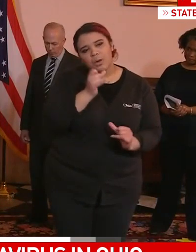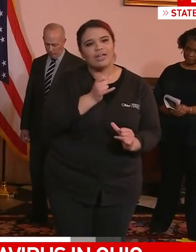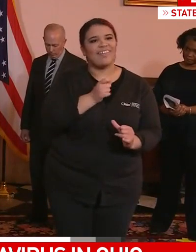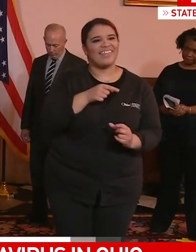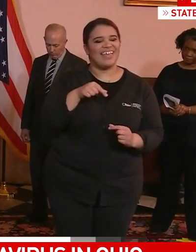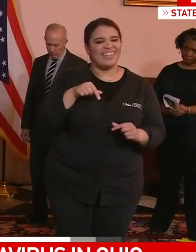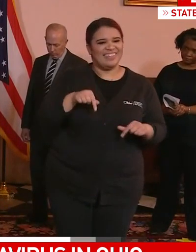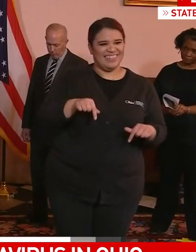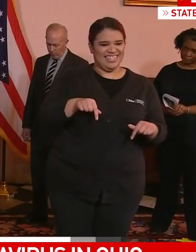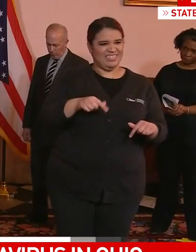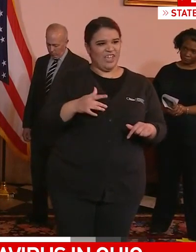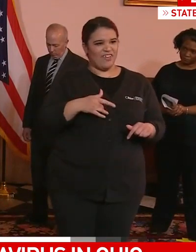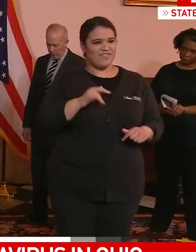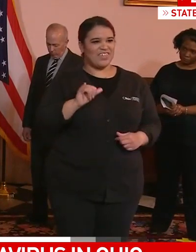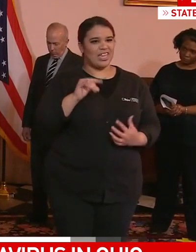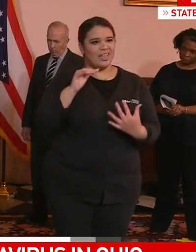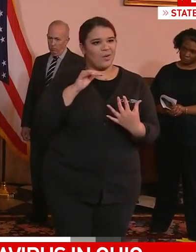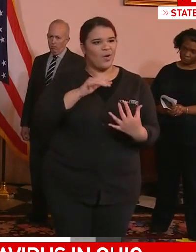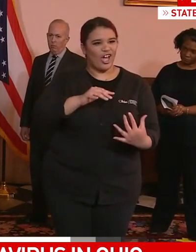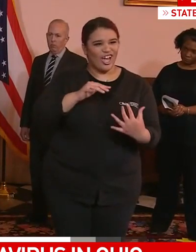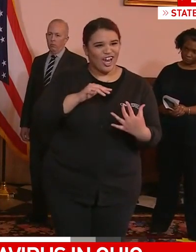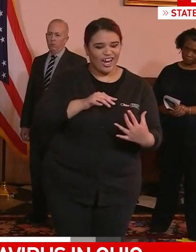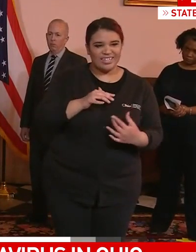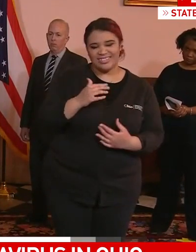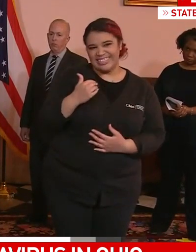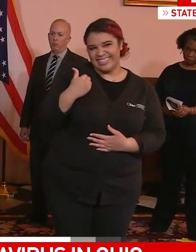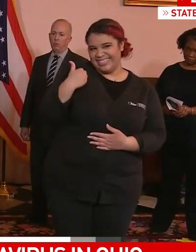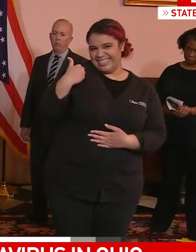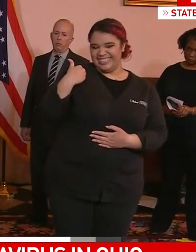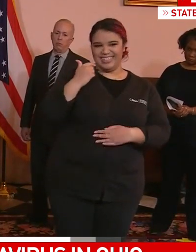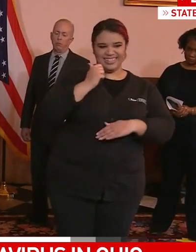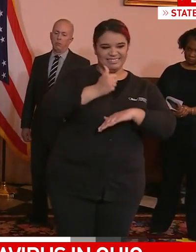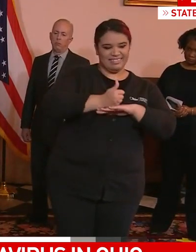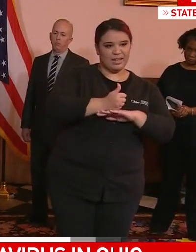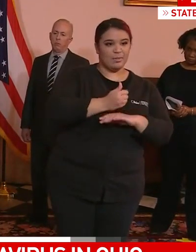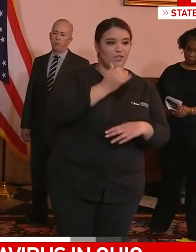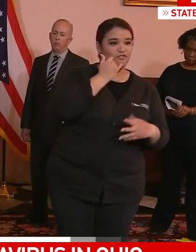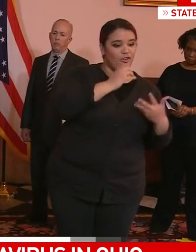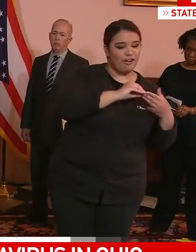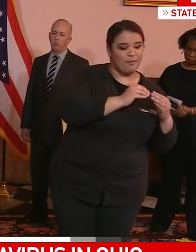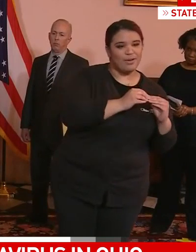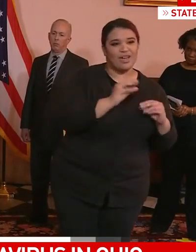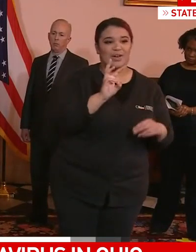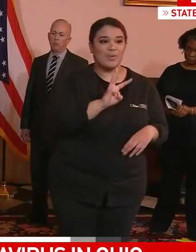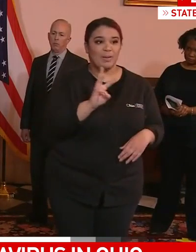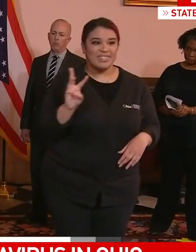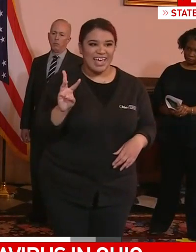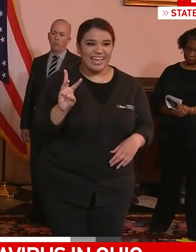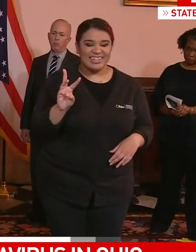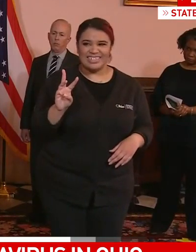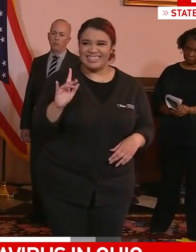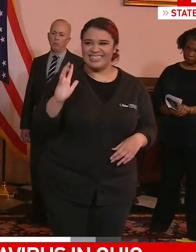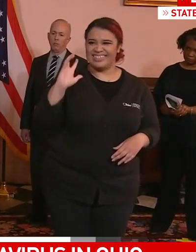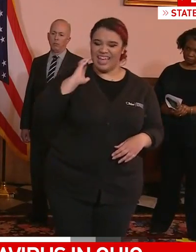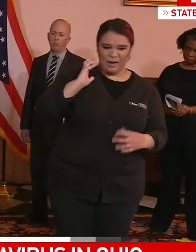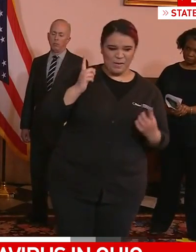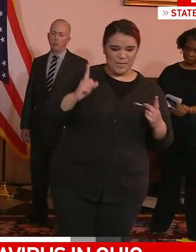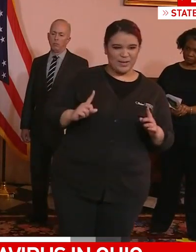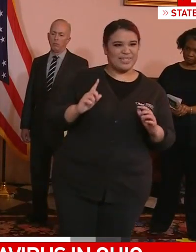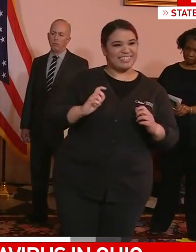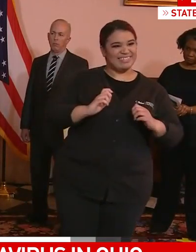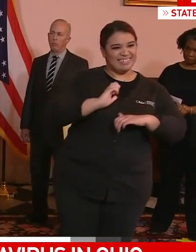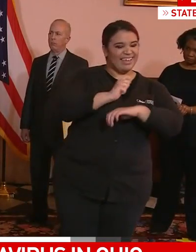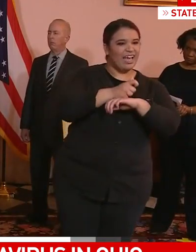up a website a couple weeks ago when life looked a lot differently. And I know there are people who have called. There have been stories